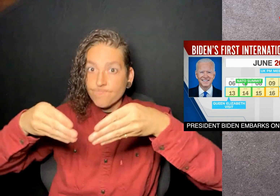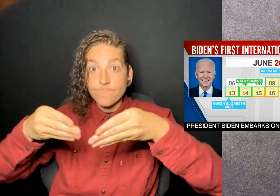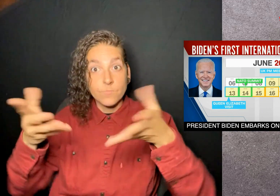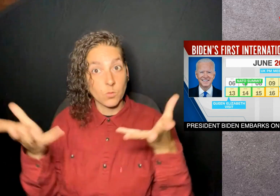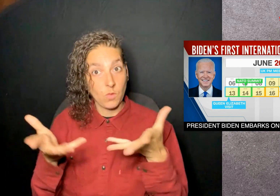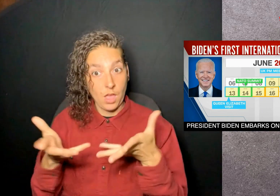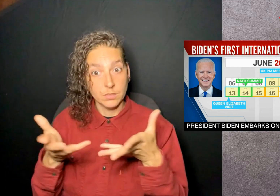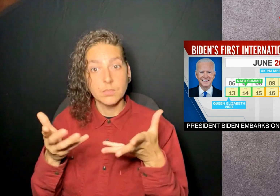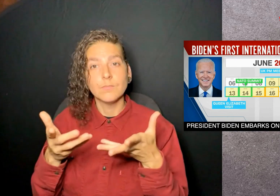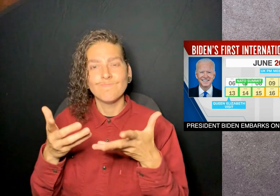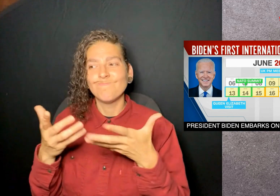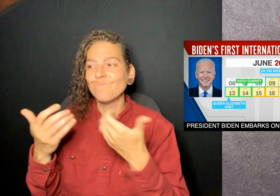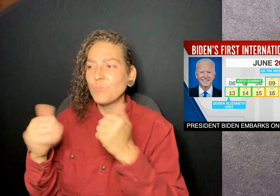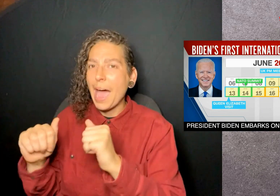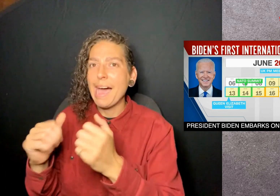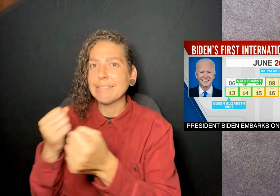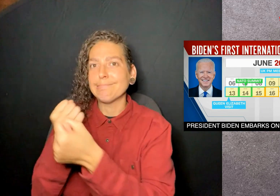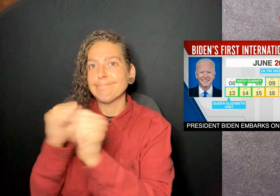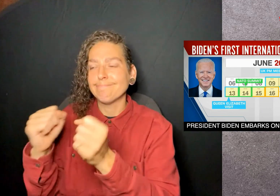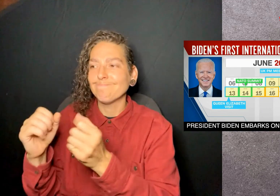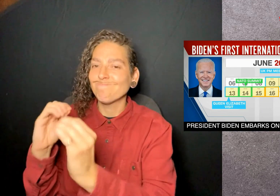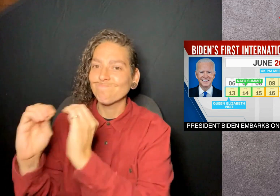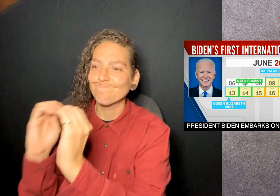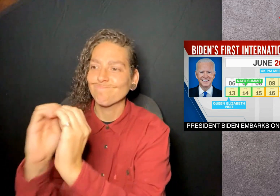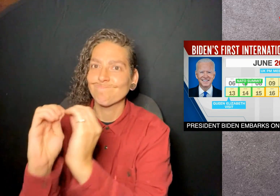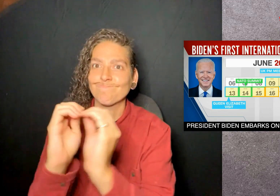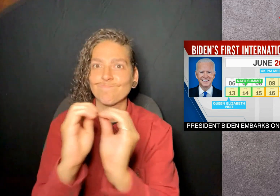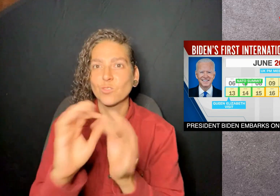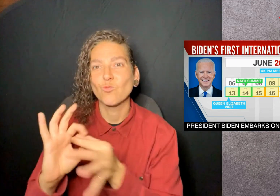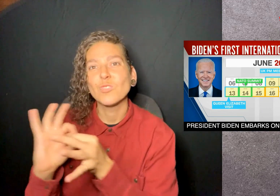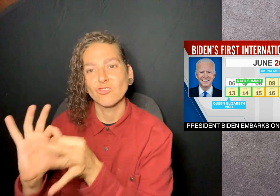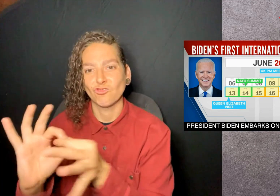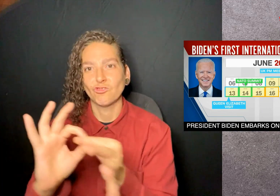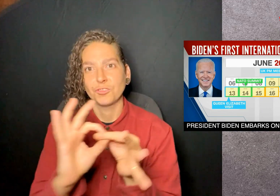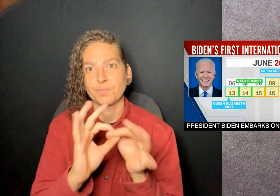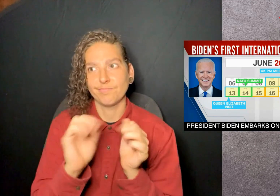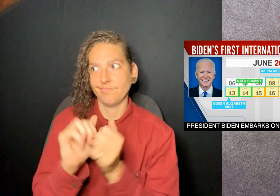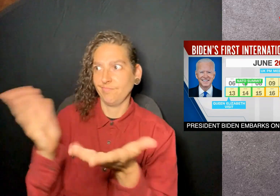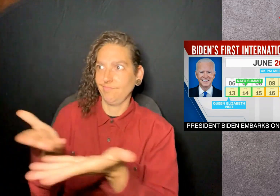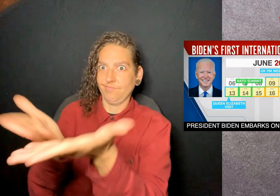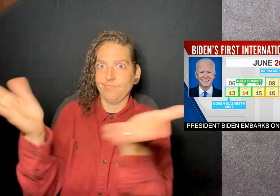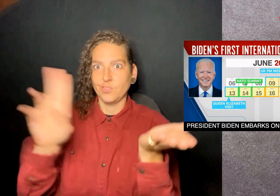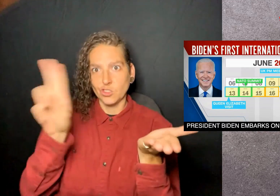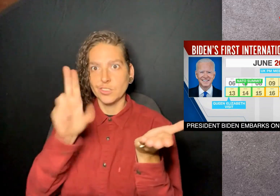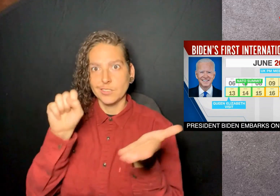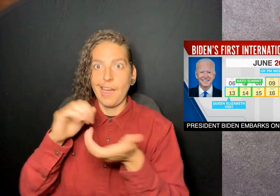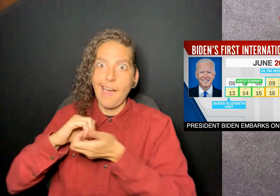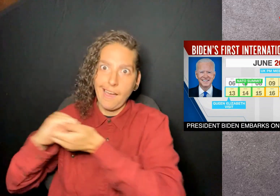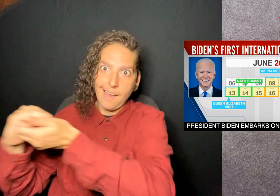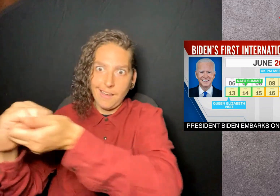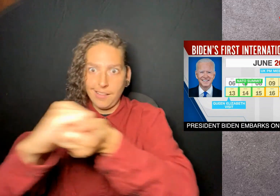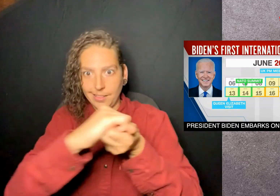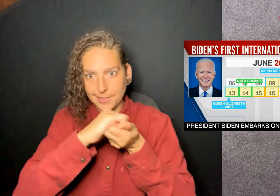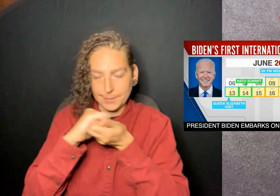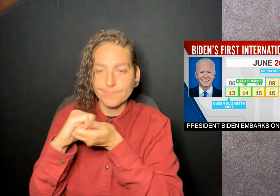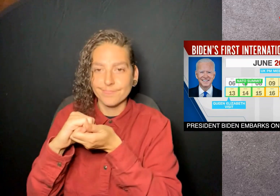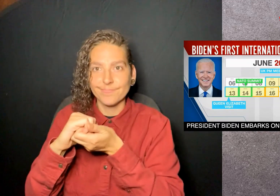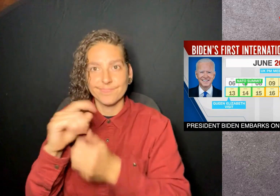putting all the emphasis on restoring relationships with U.S. allies. This is his schedule.